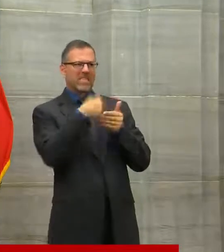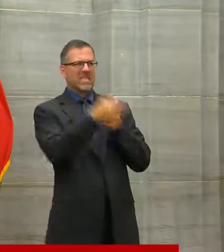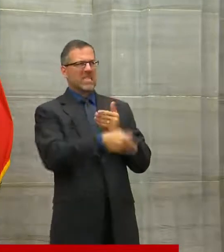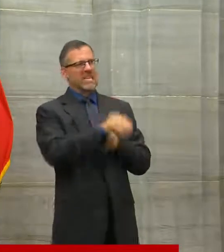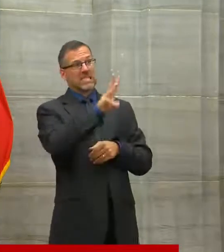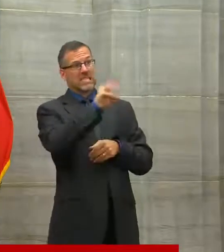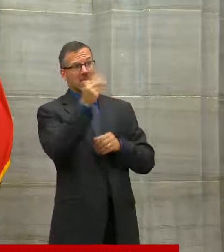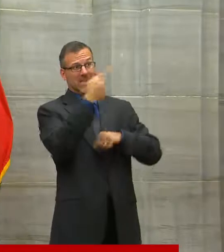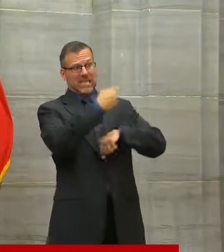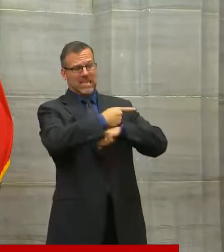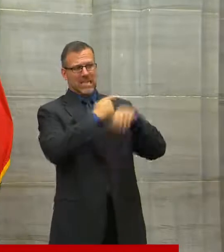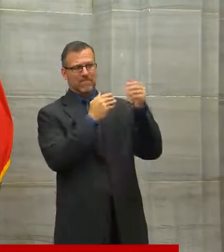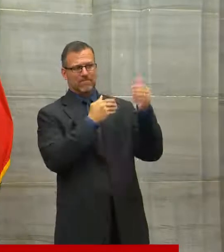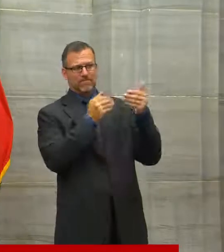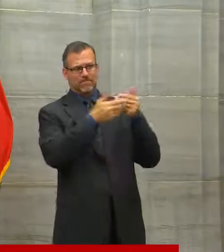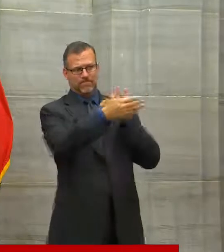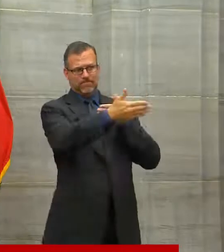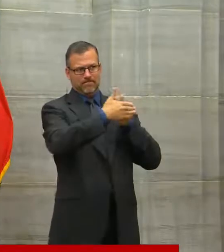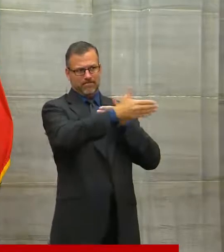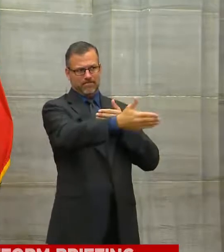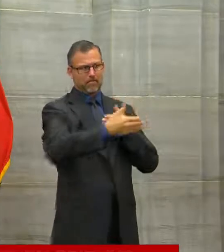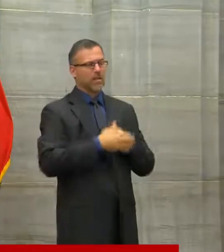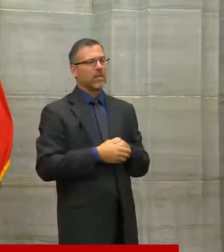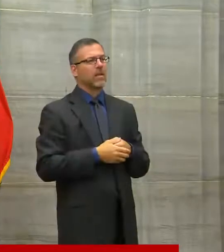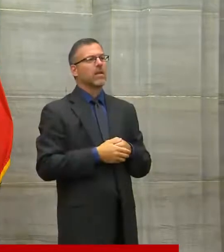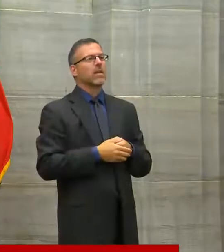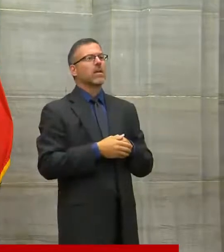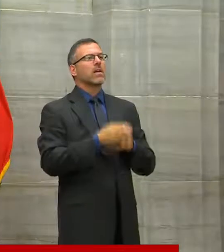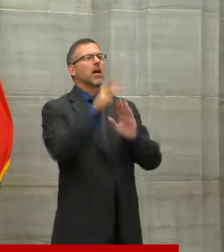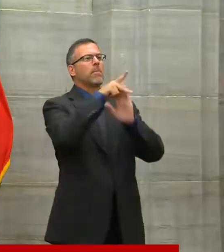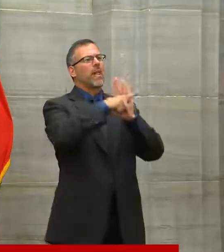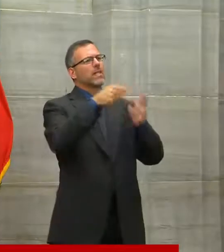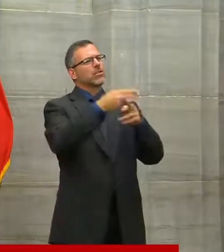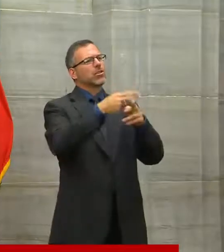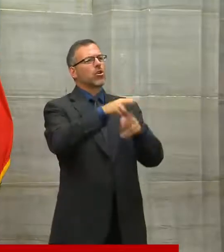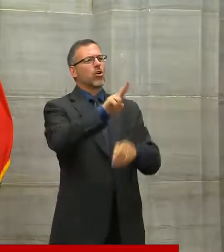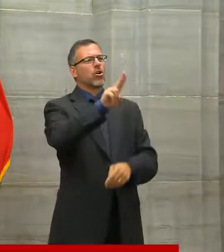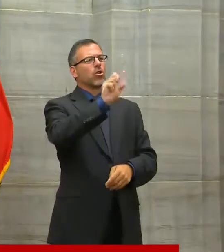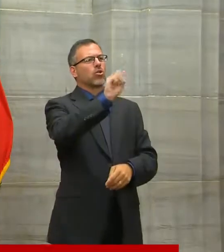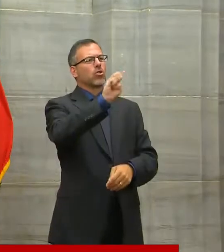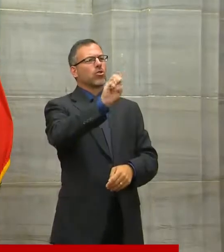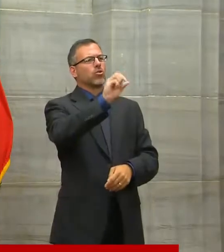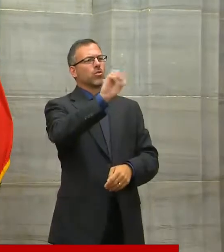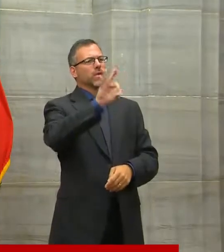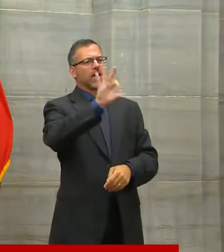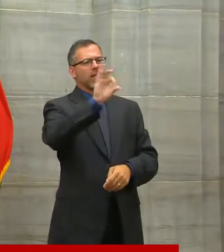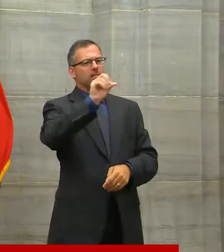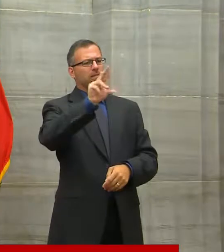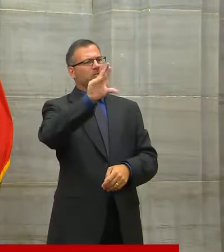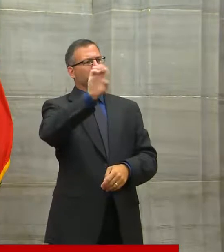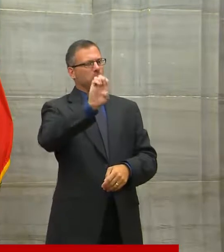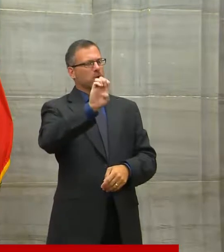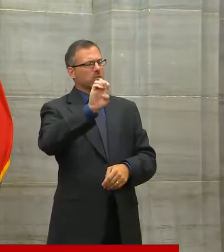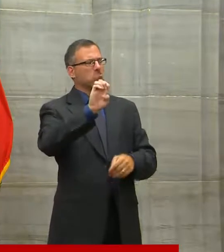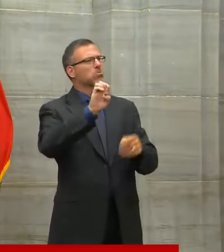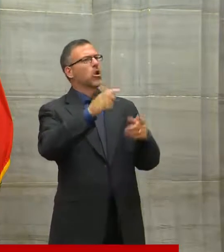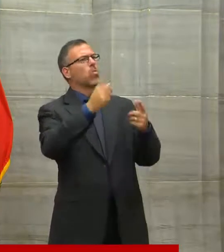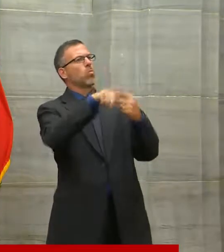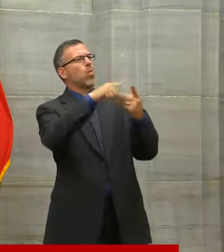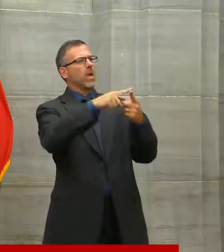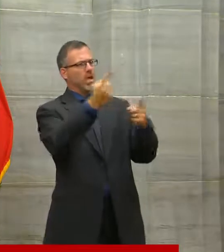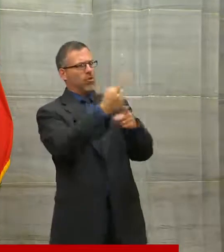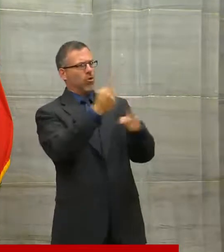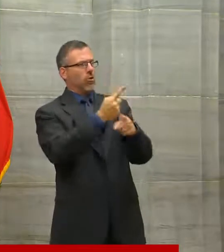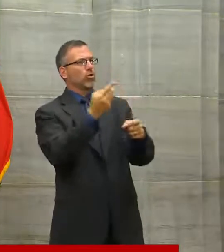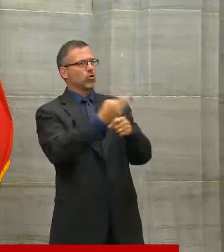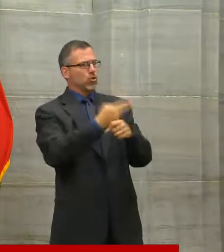days. Use of force policies, by reviewing and improving these policies, we ensure that both the law enforcement